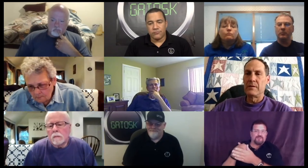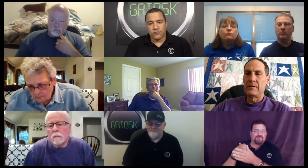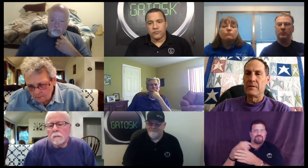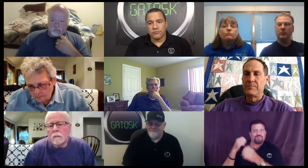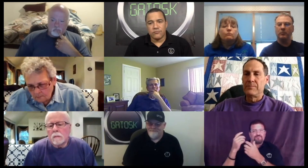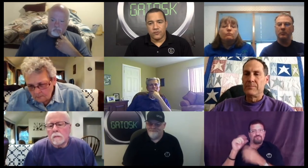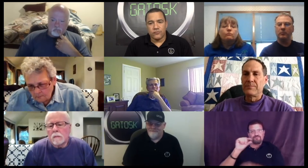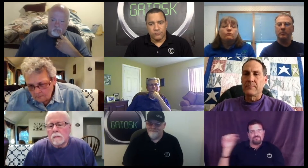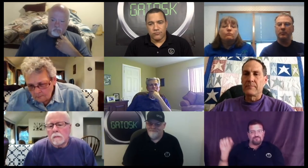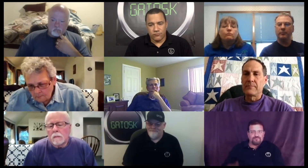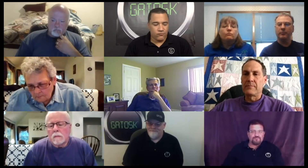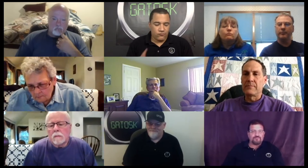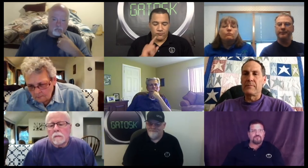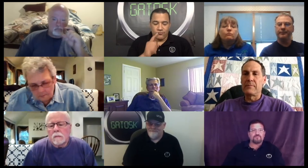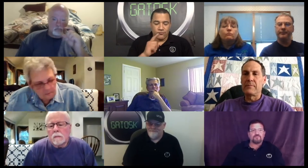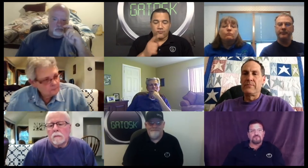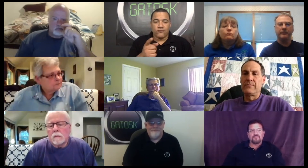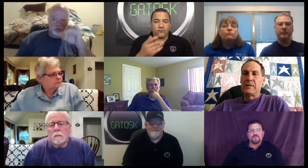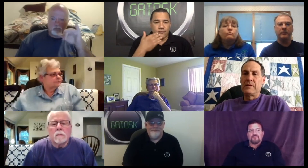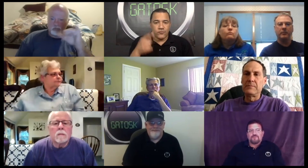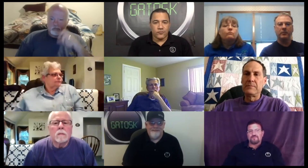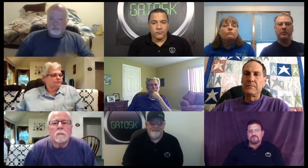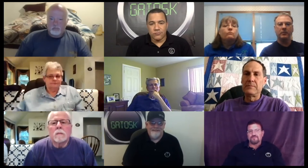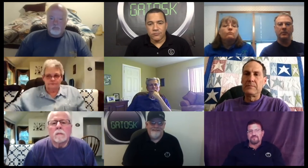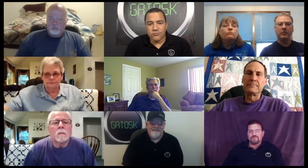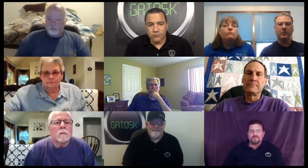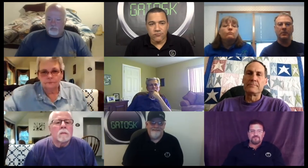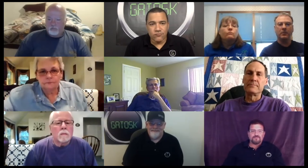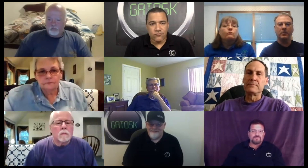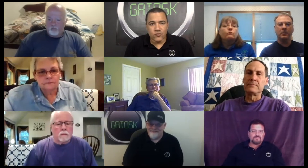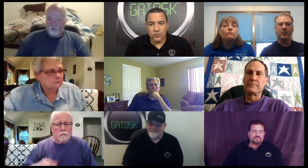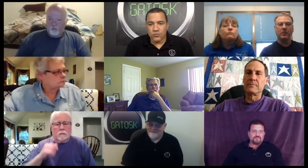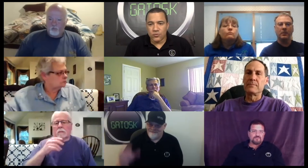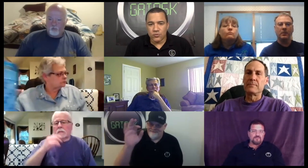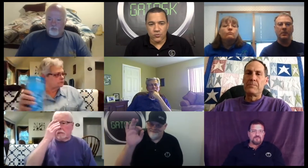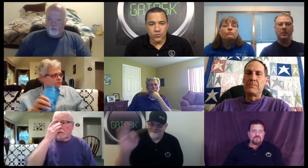right. I'm sure there's some wording about that. That's true.